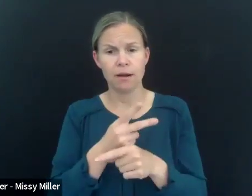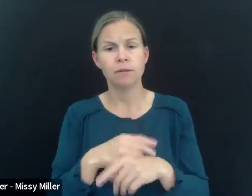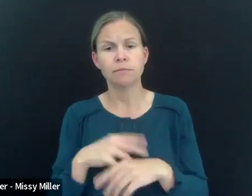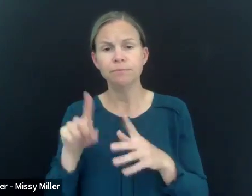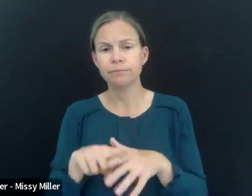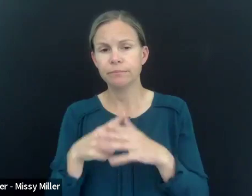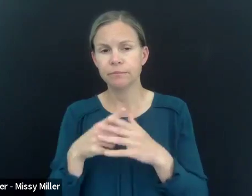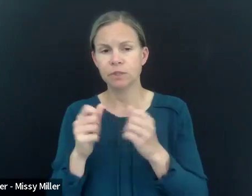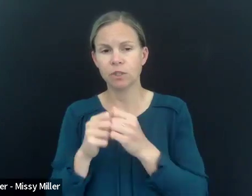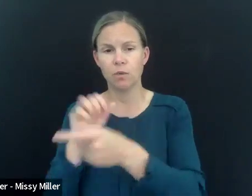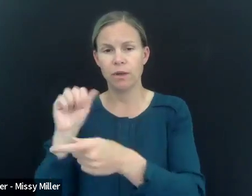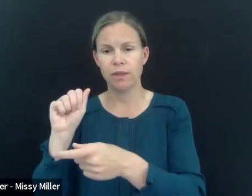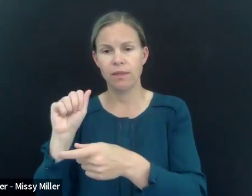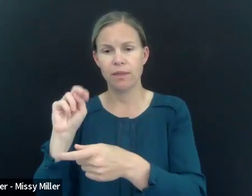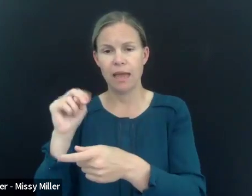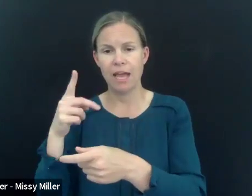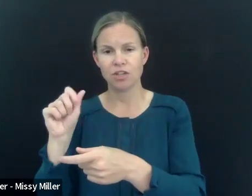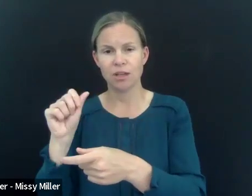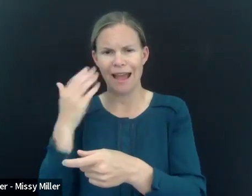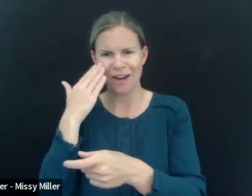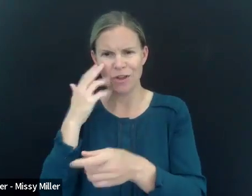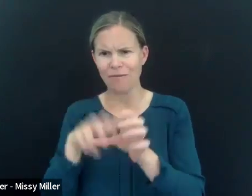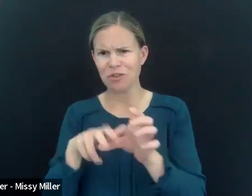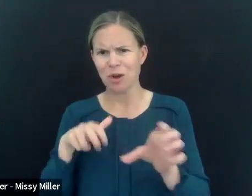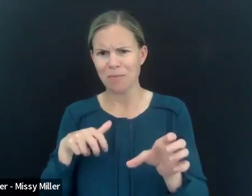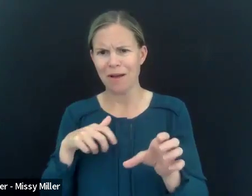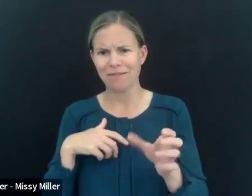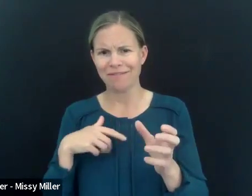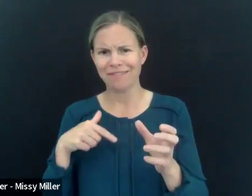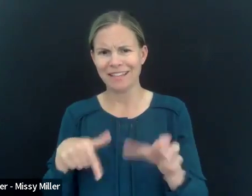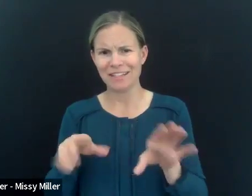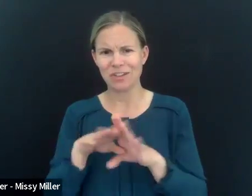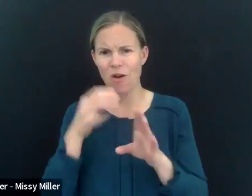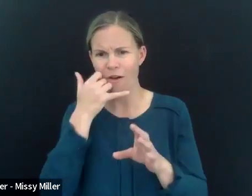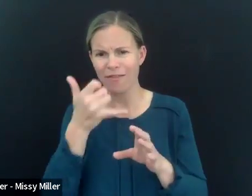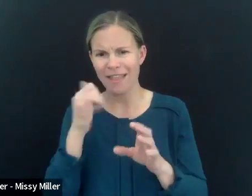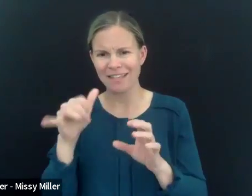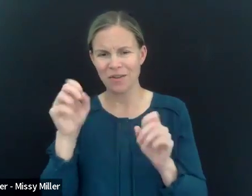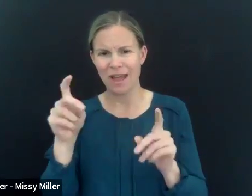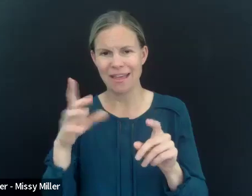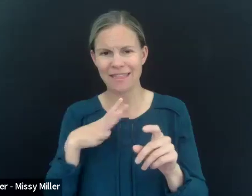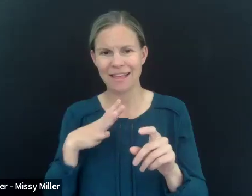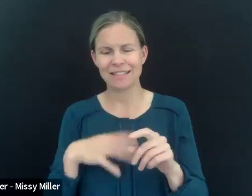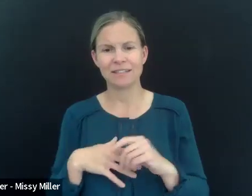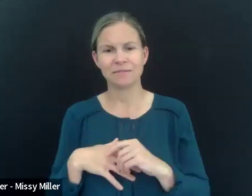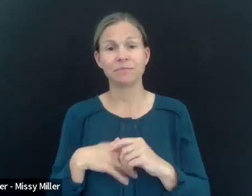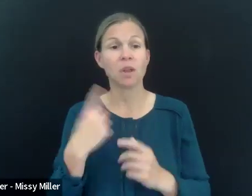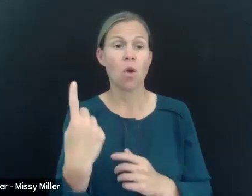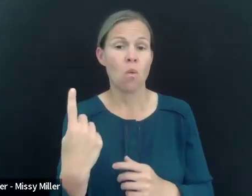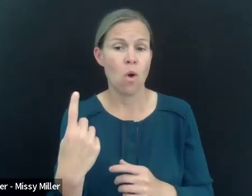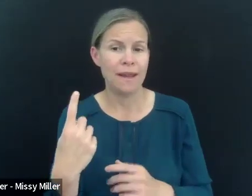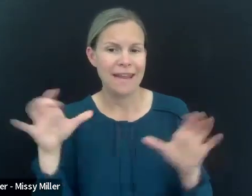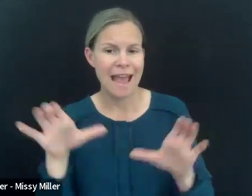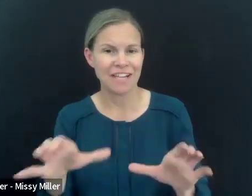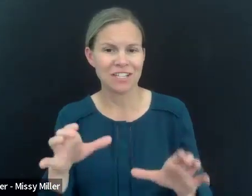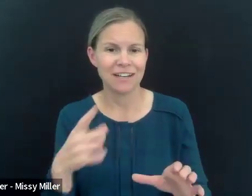start with you. Oh, you have to drop off. That's okay. No problem. One of the actions I'll say is